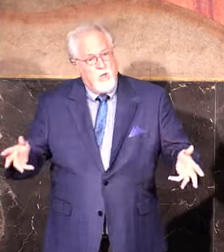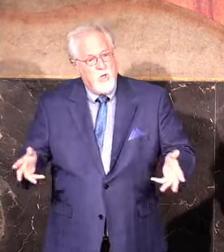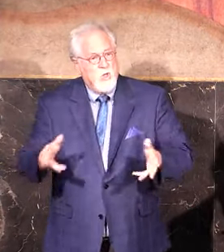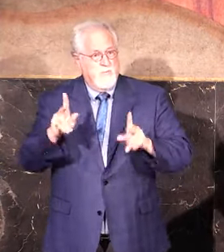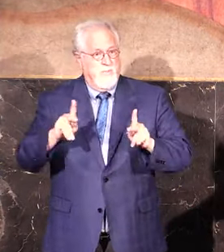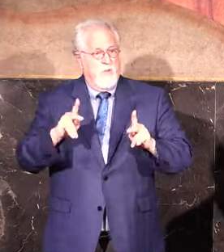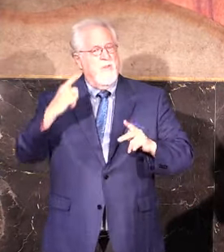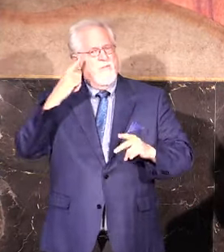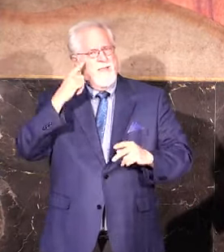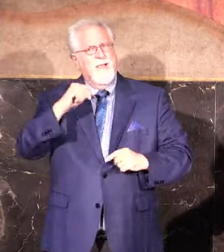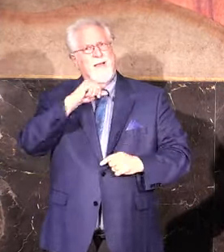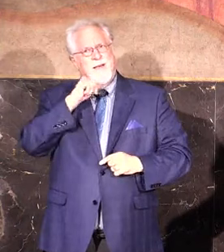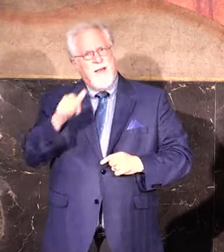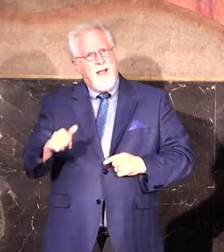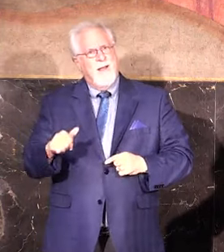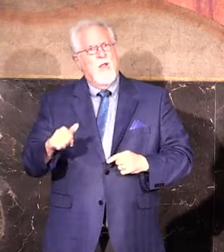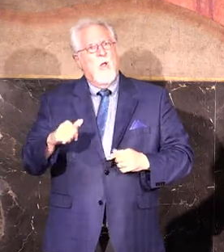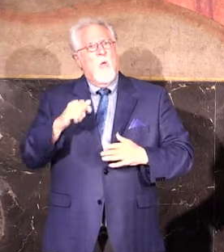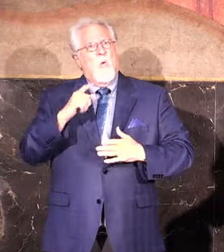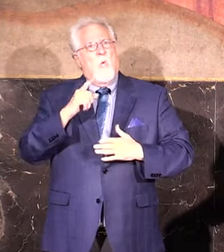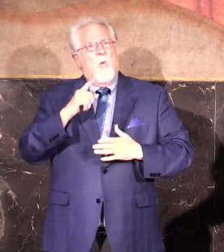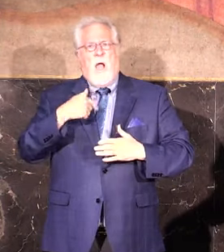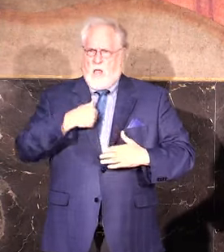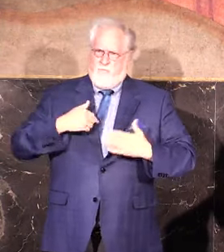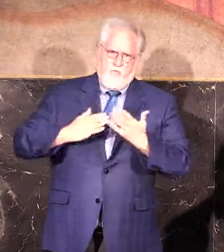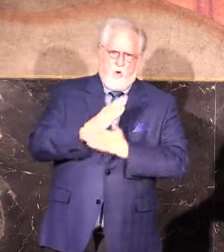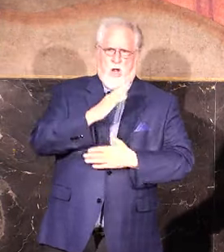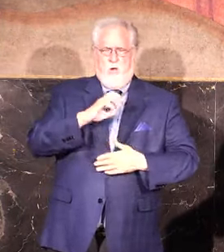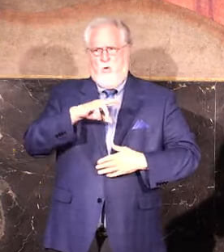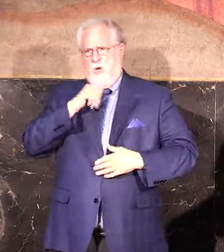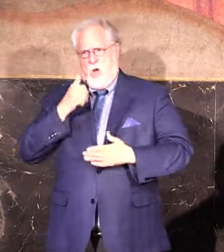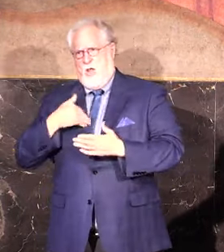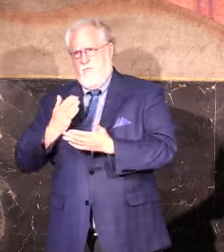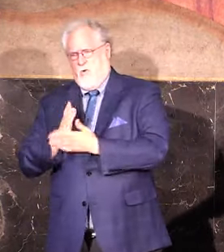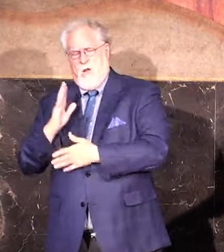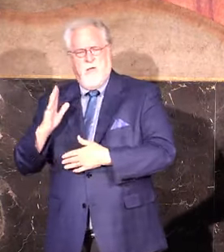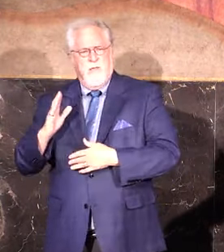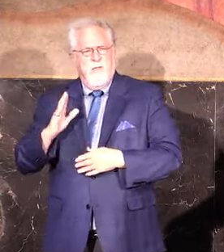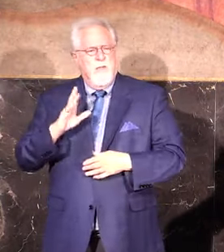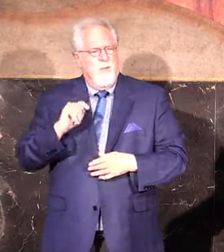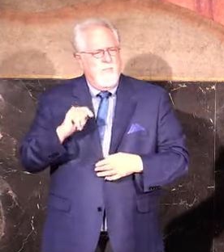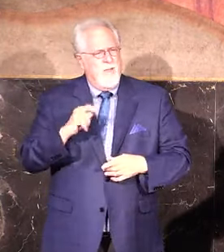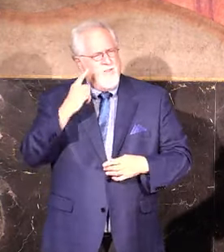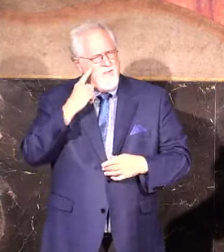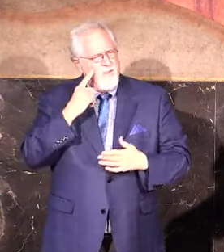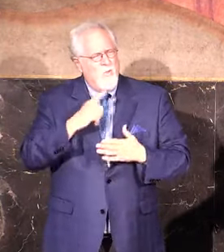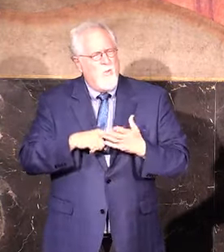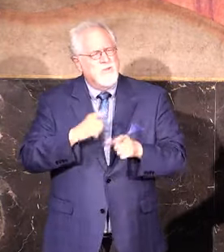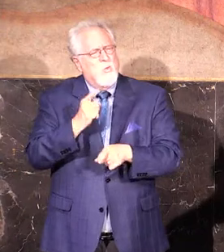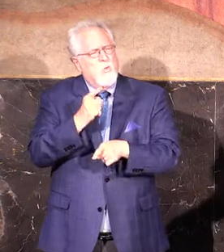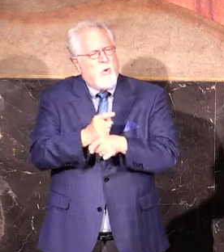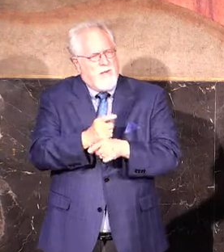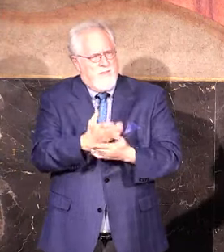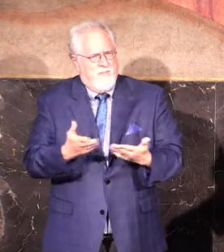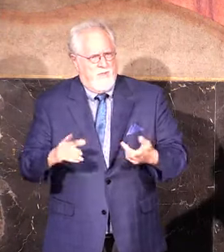to think not along the lines of what you have a right to do or right not to do, but think about what is the right thing to